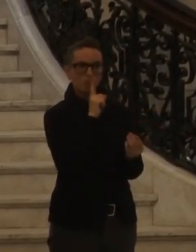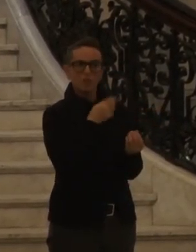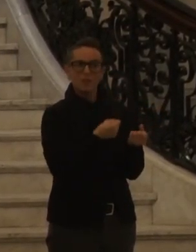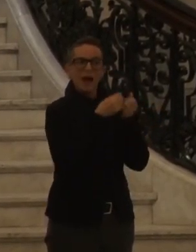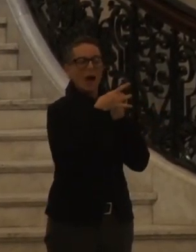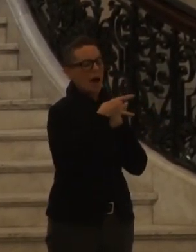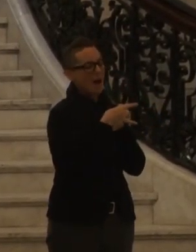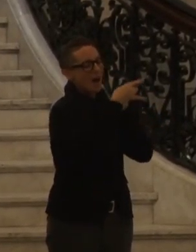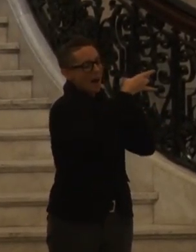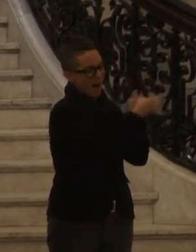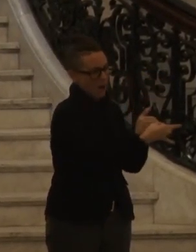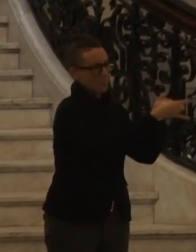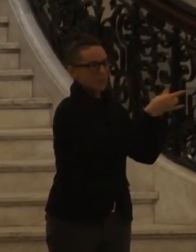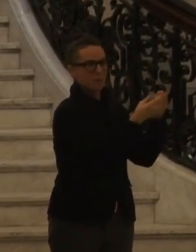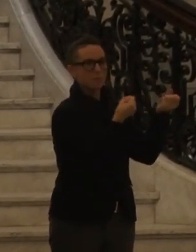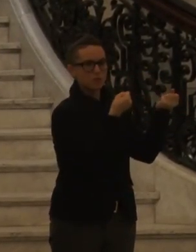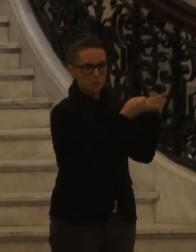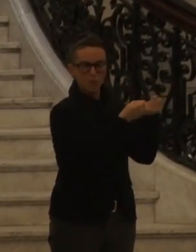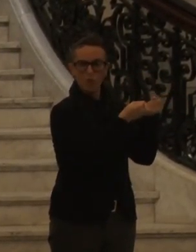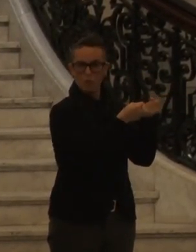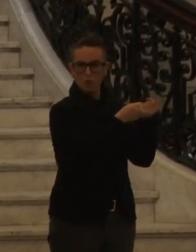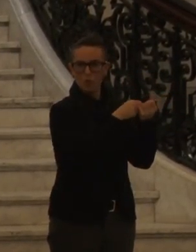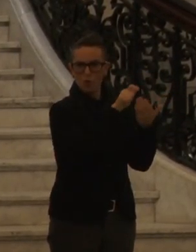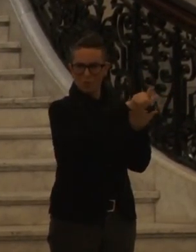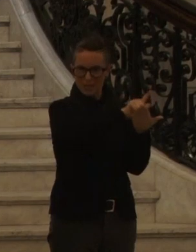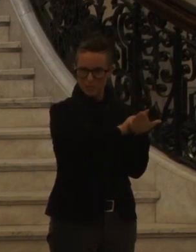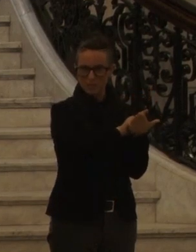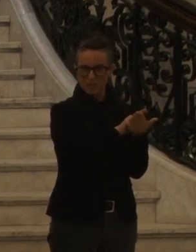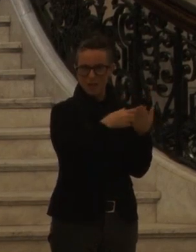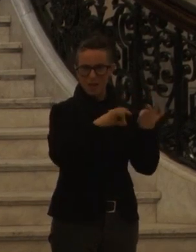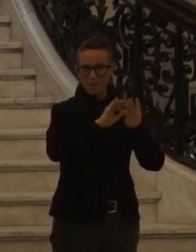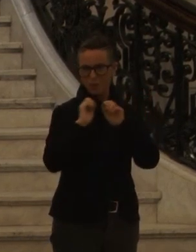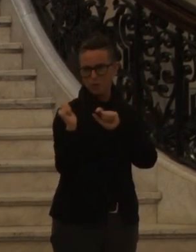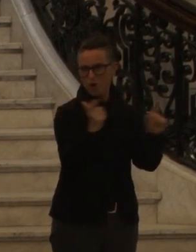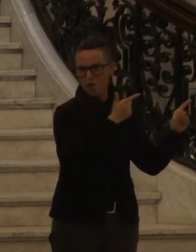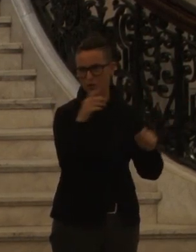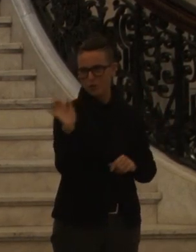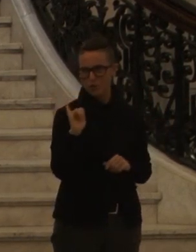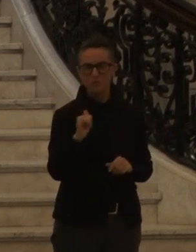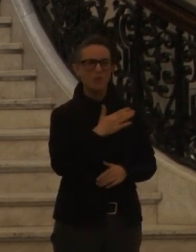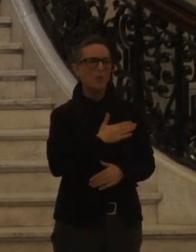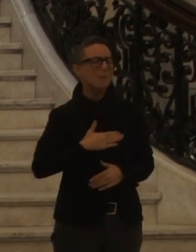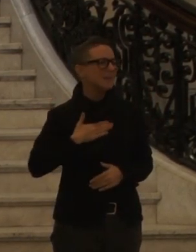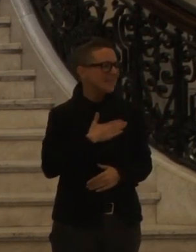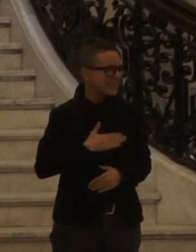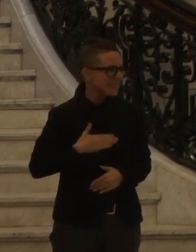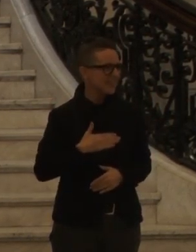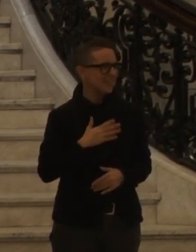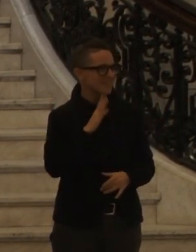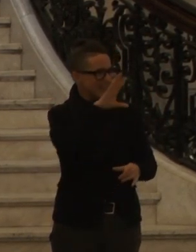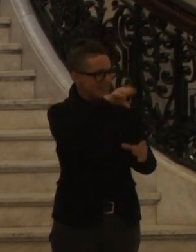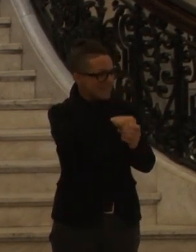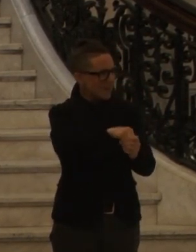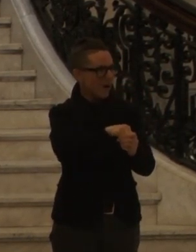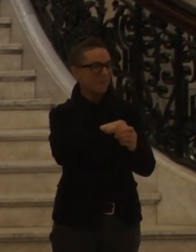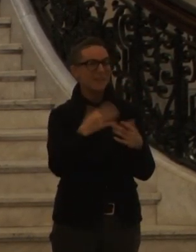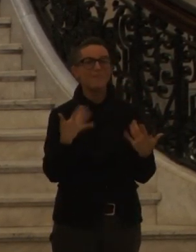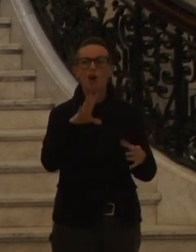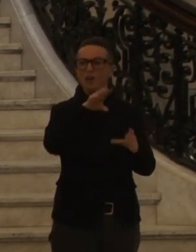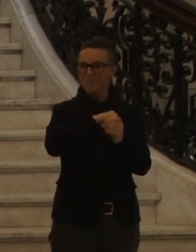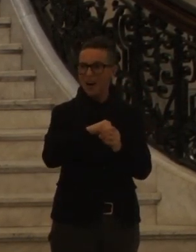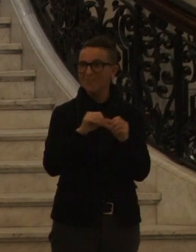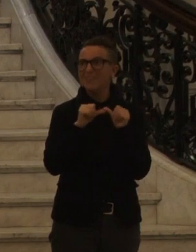them push for pieces of legislation that is important to all of you. So please get involved. If you're involved